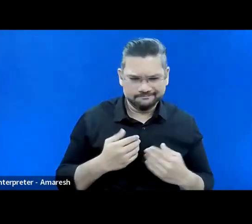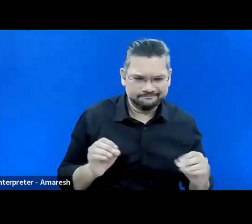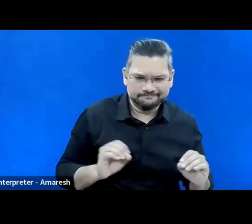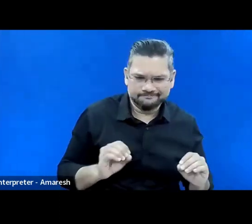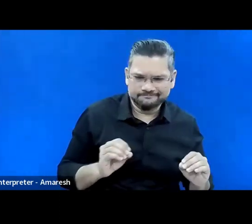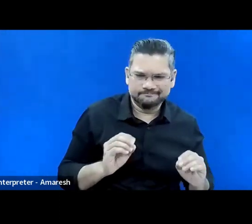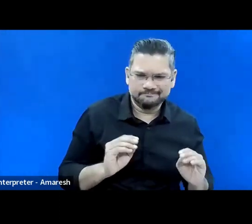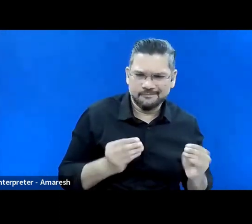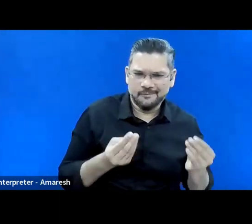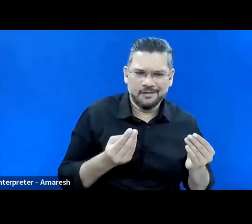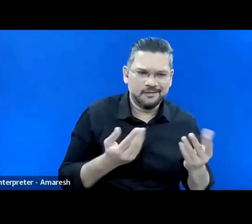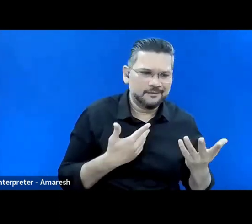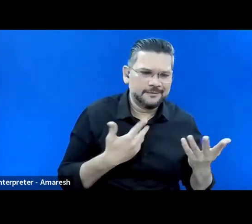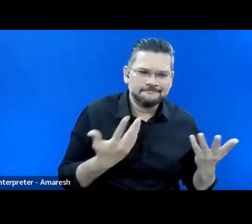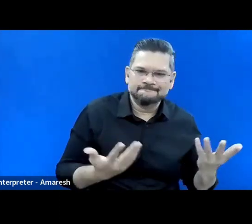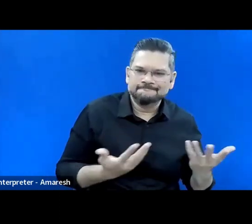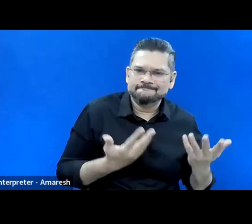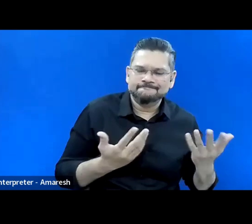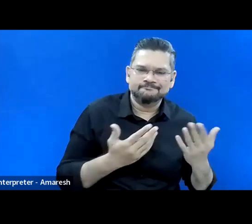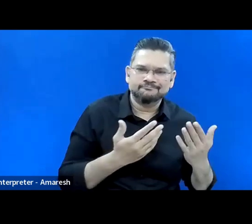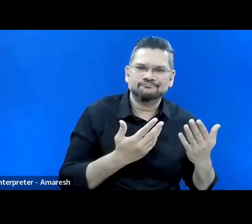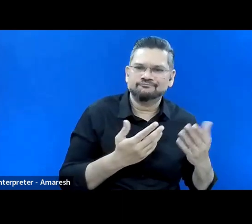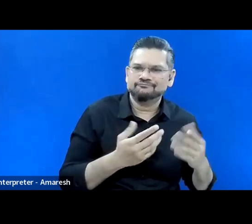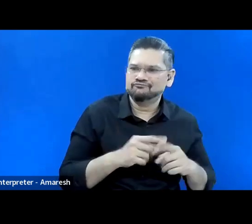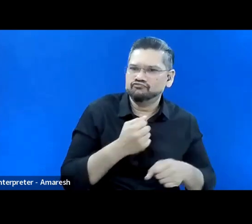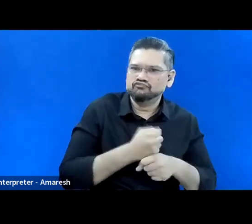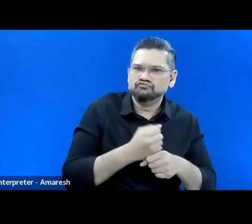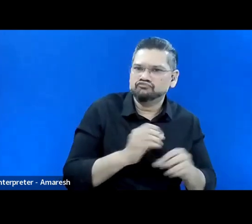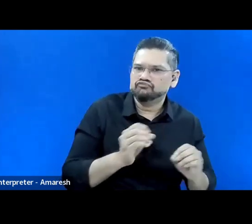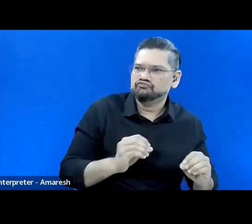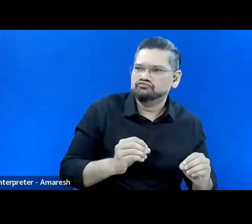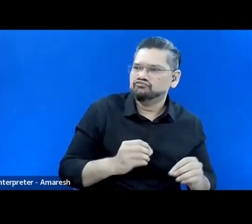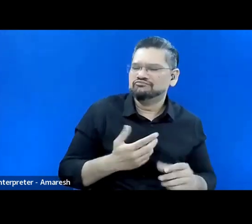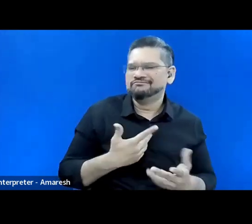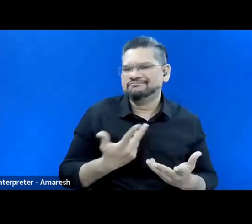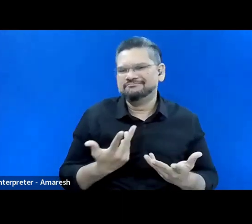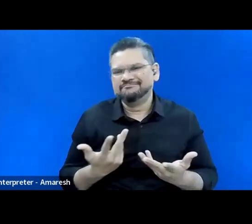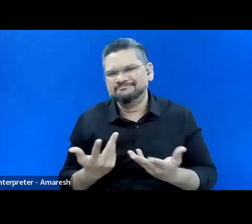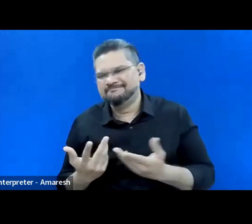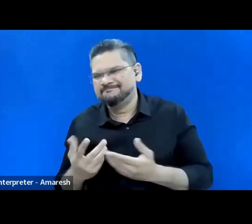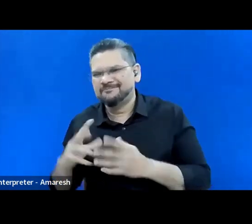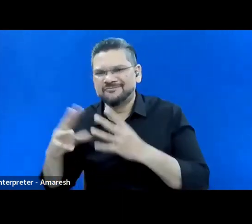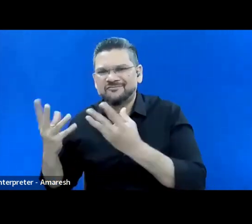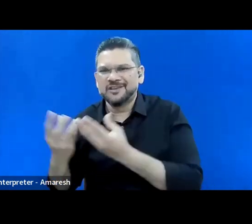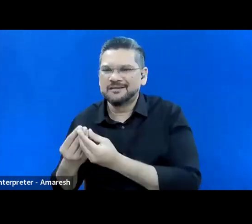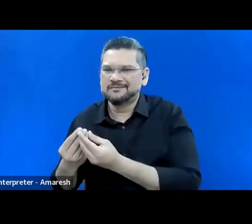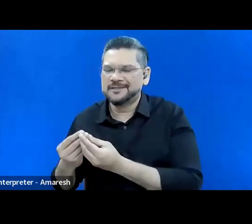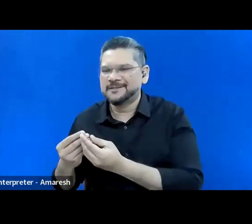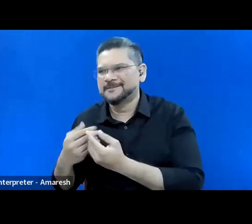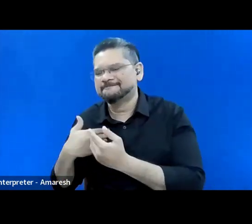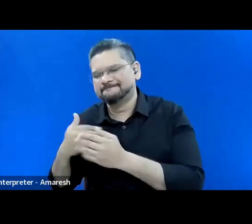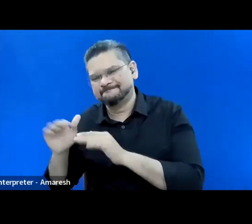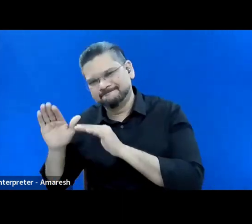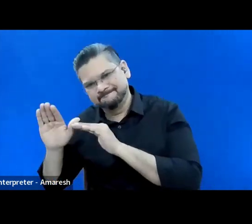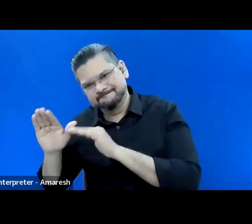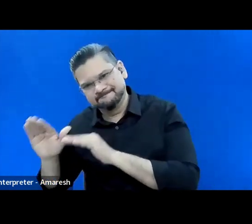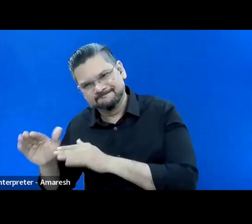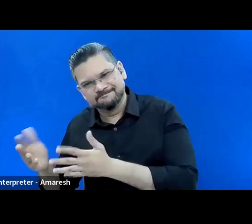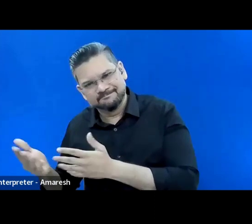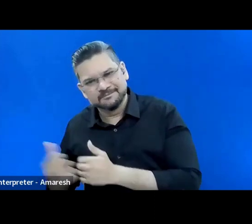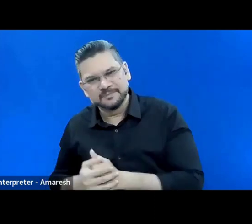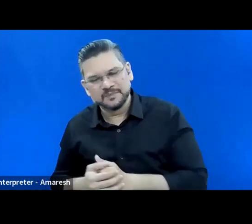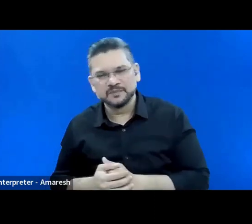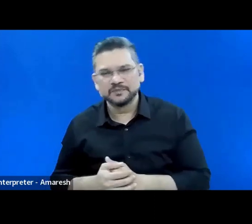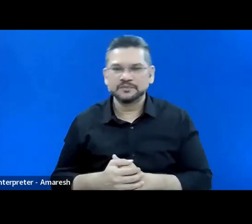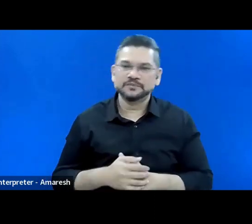due to which we remain dependent on our family or any other resources. I would request Leela Poon Magar from Koshish,